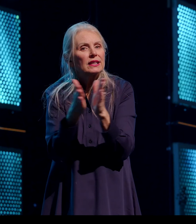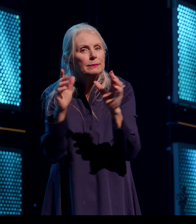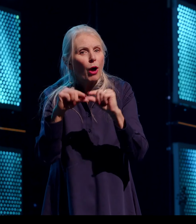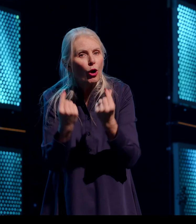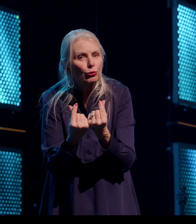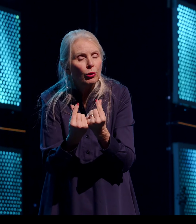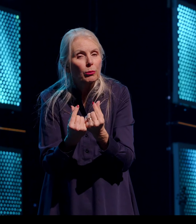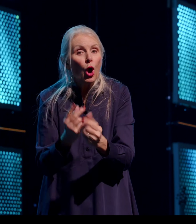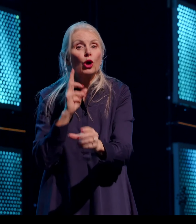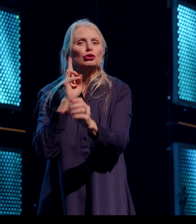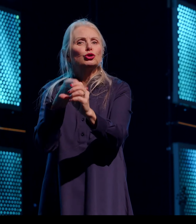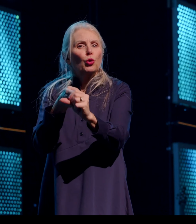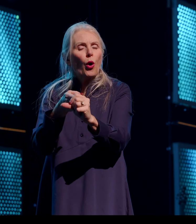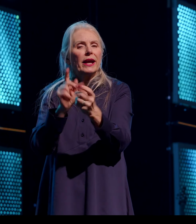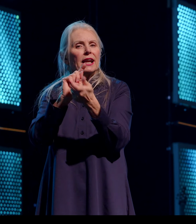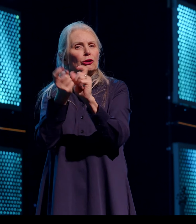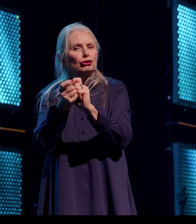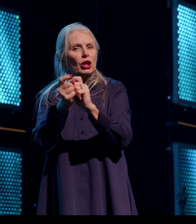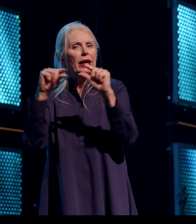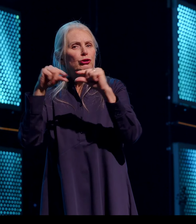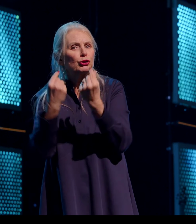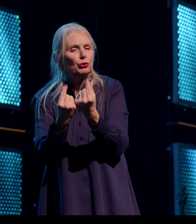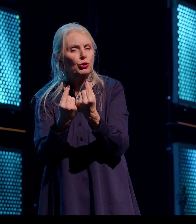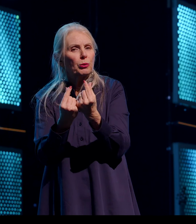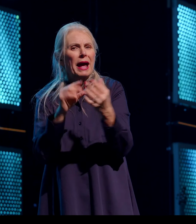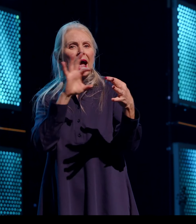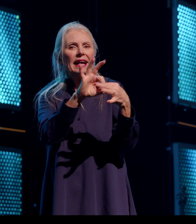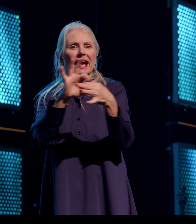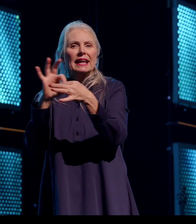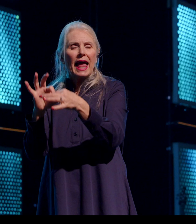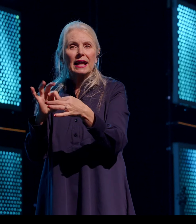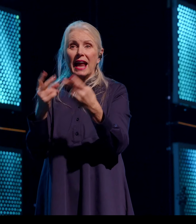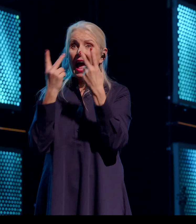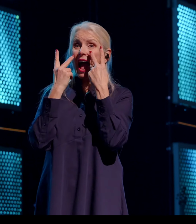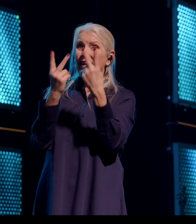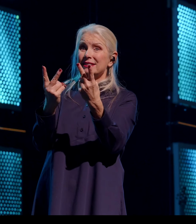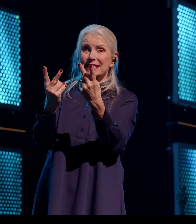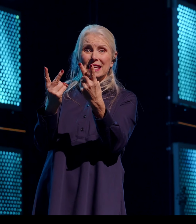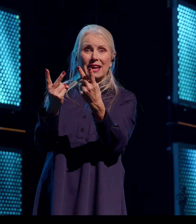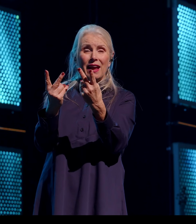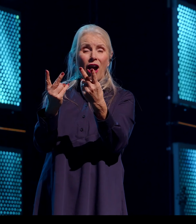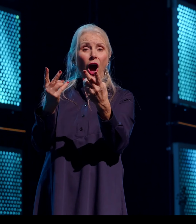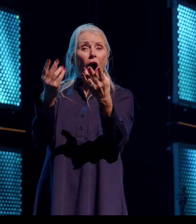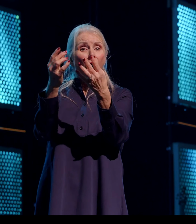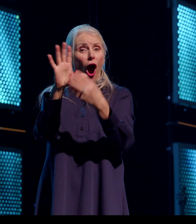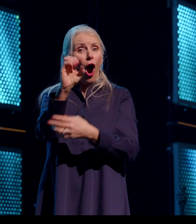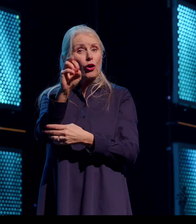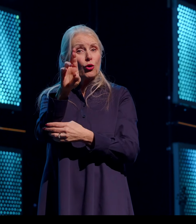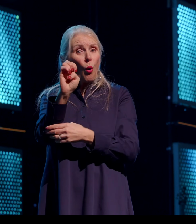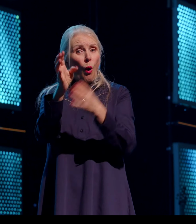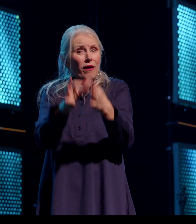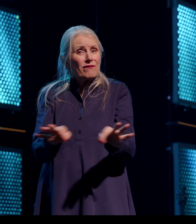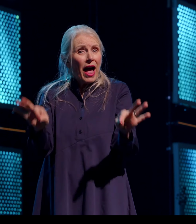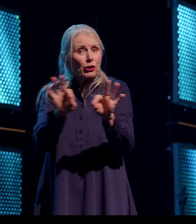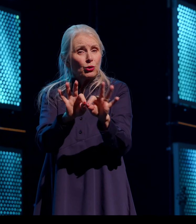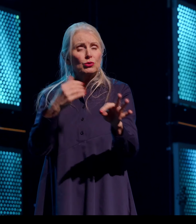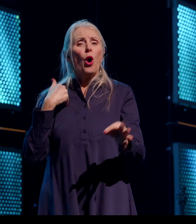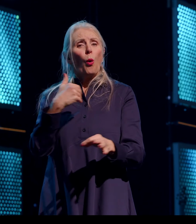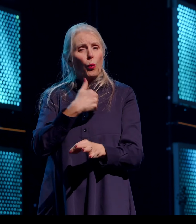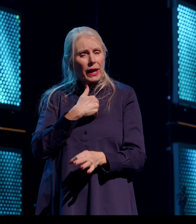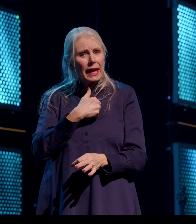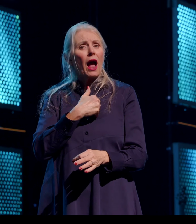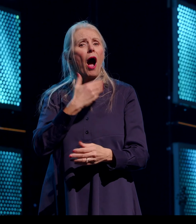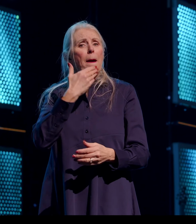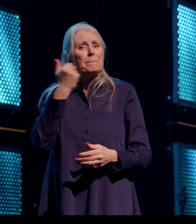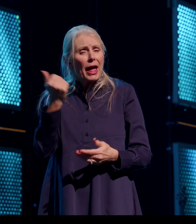a change group. Get connected. Look at our core value. Our fourth core value is teamwork. We're better together. We truly are. Why? Because